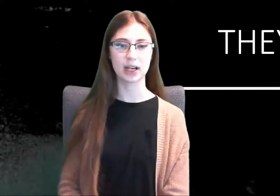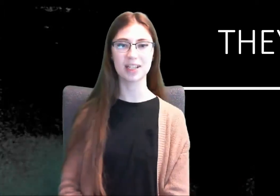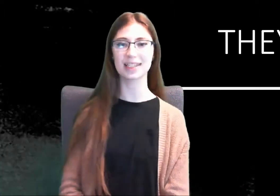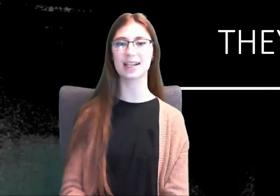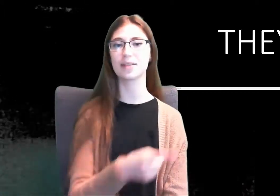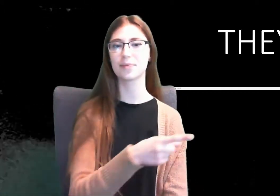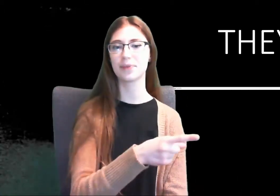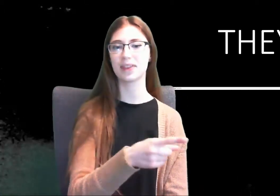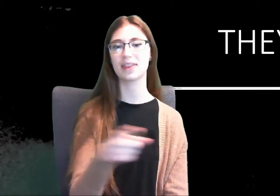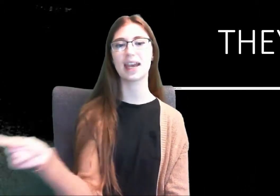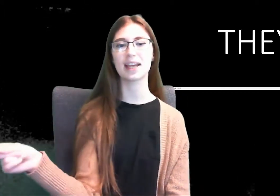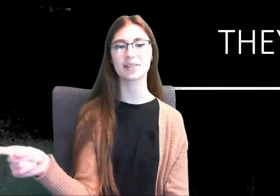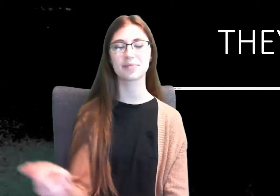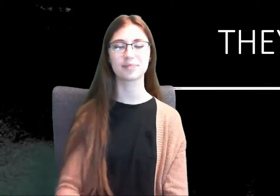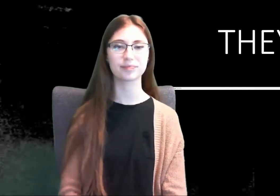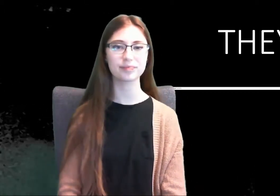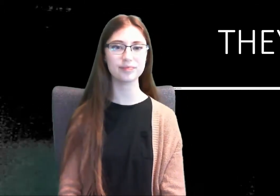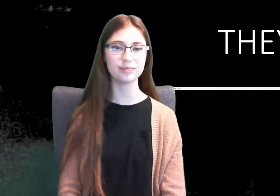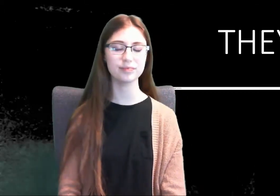dominant side. They.